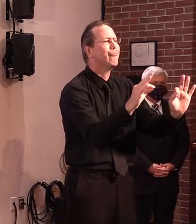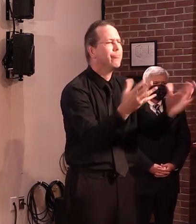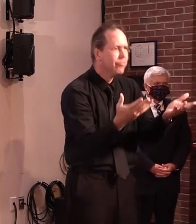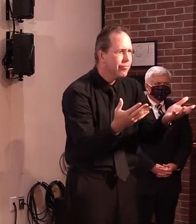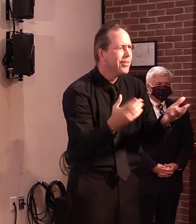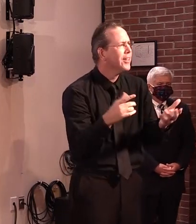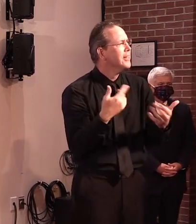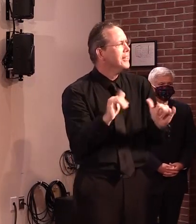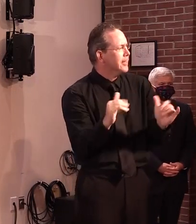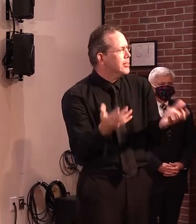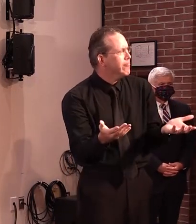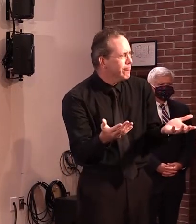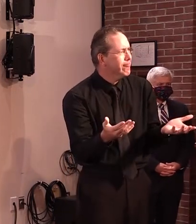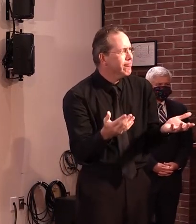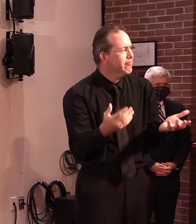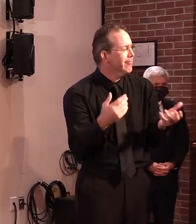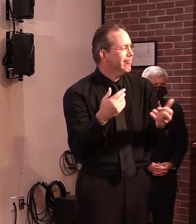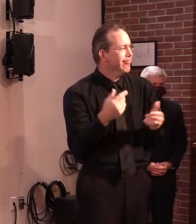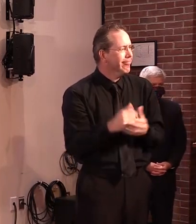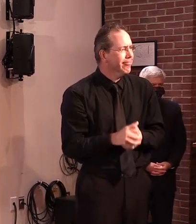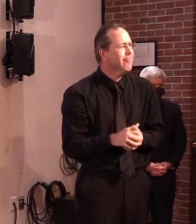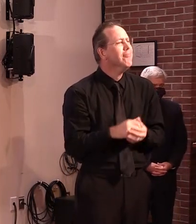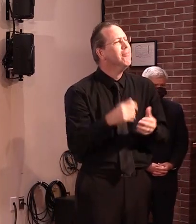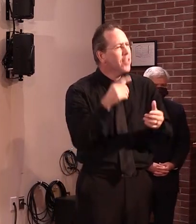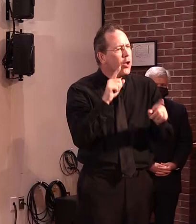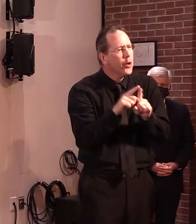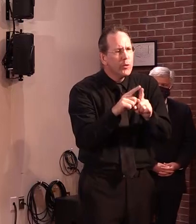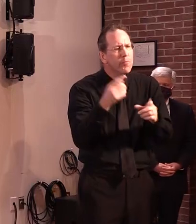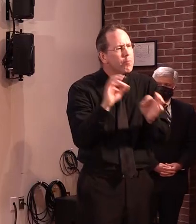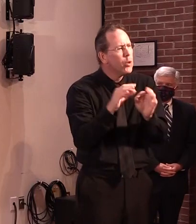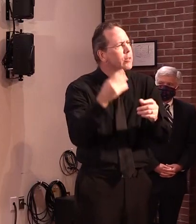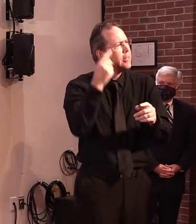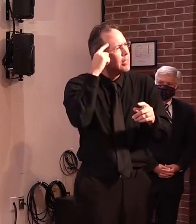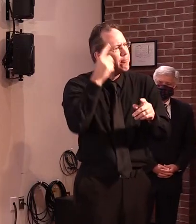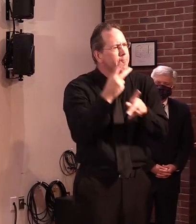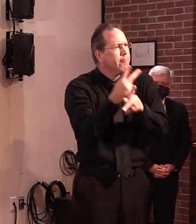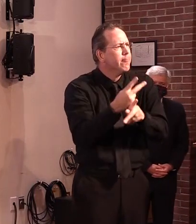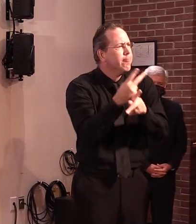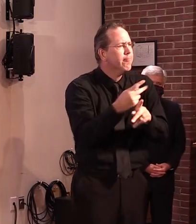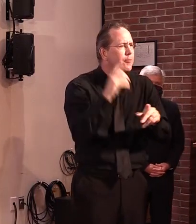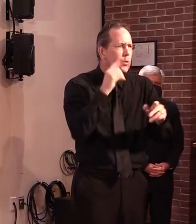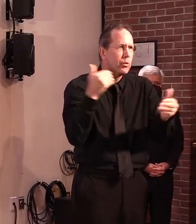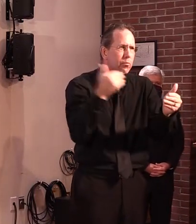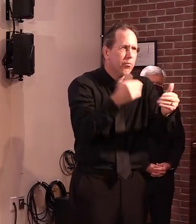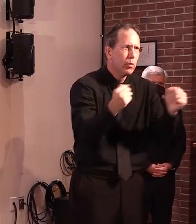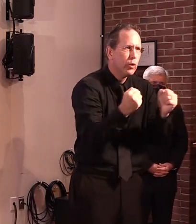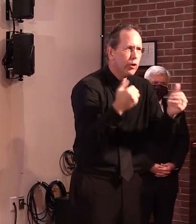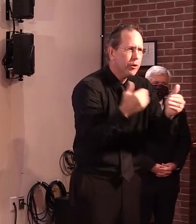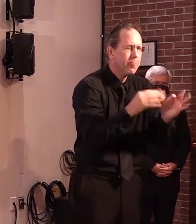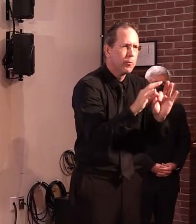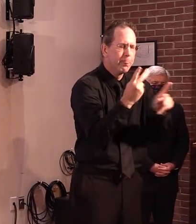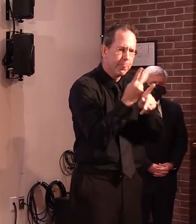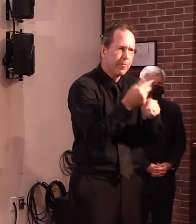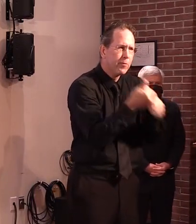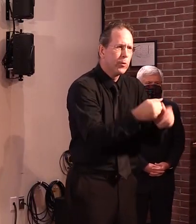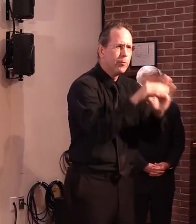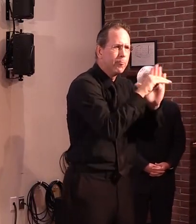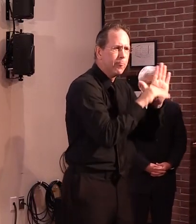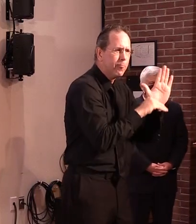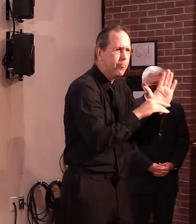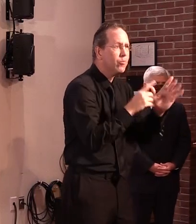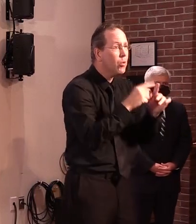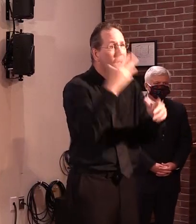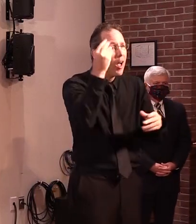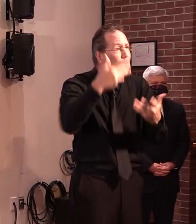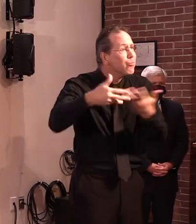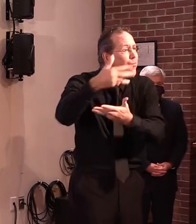done that, but be prudent and careful in your interaction in the community. Because if you